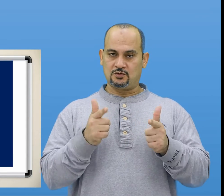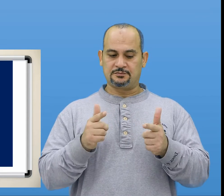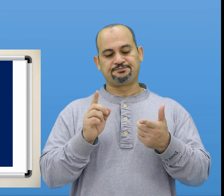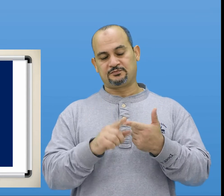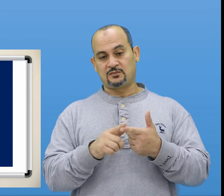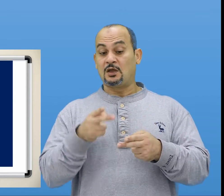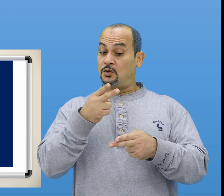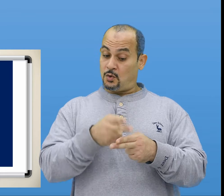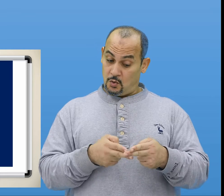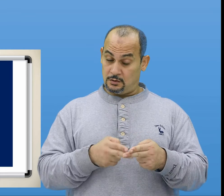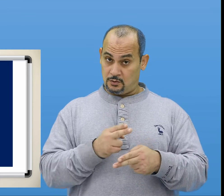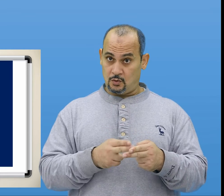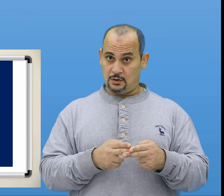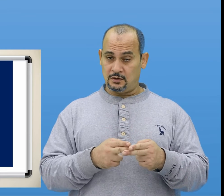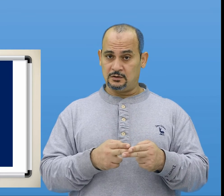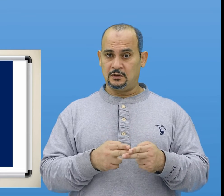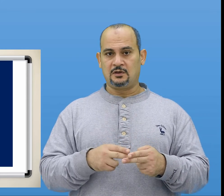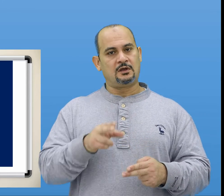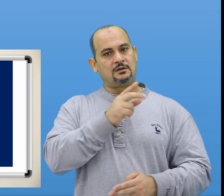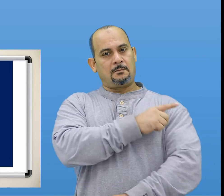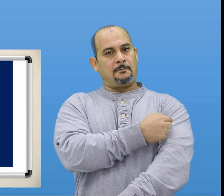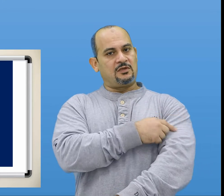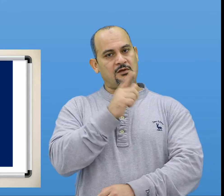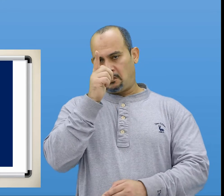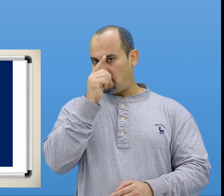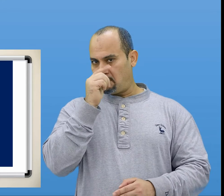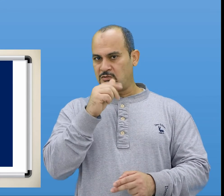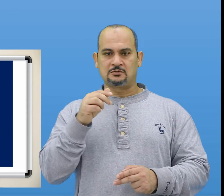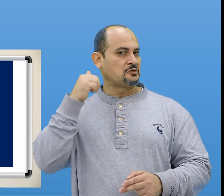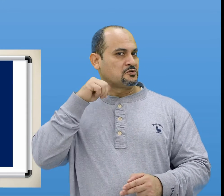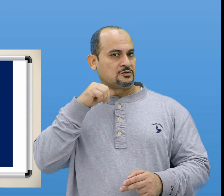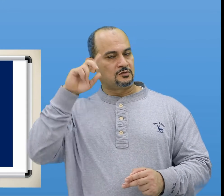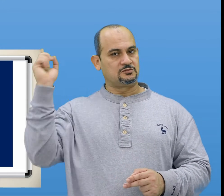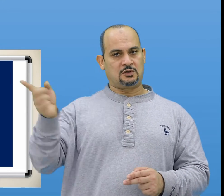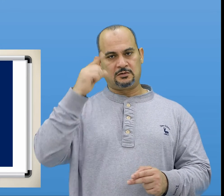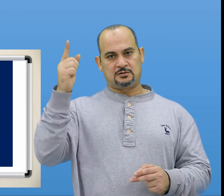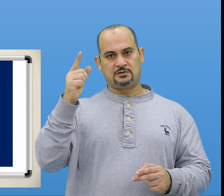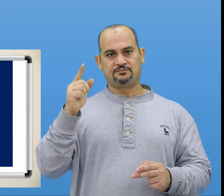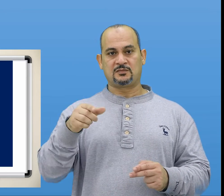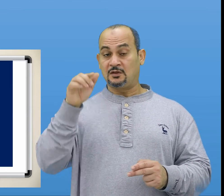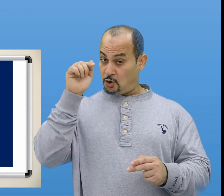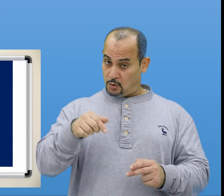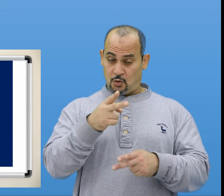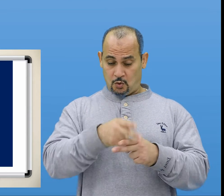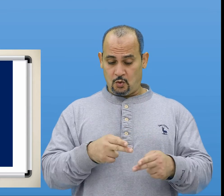blank were used by Australians to hunt. So Australians, we are talking about the Aborigines, they